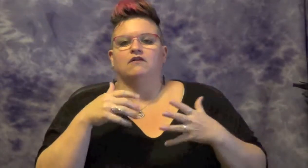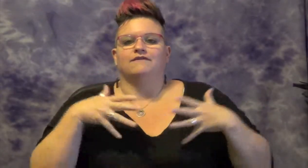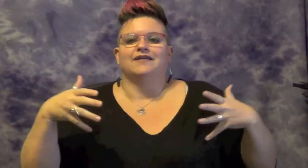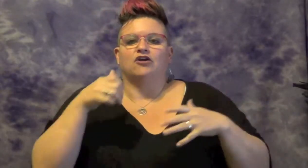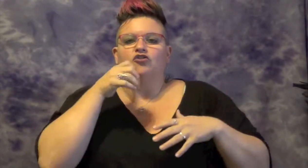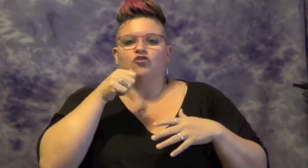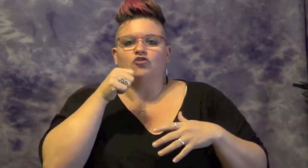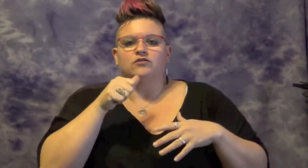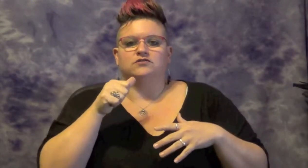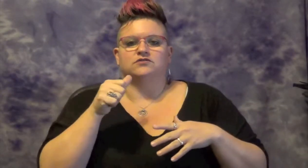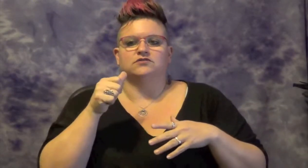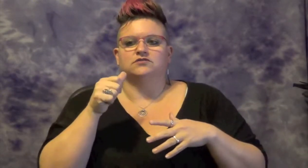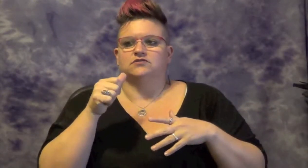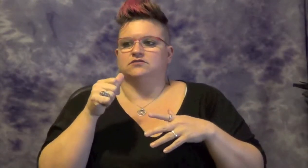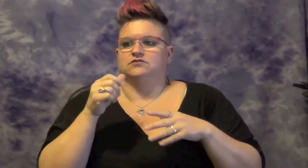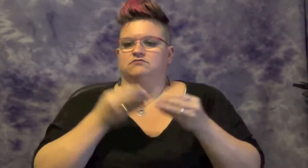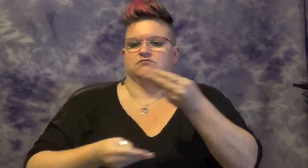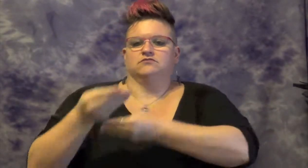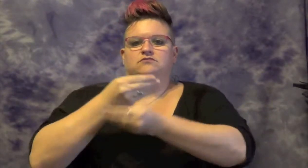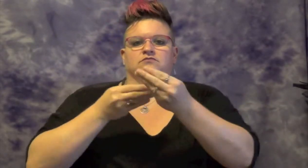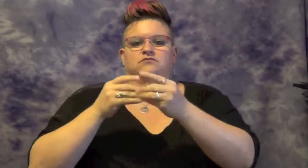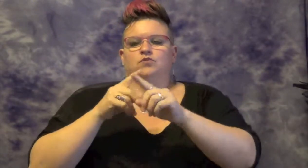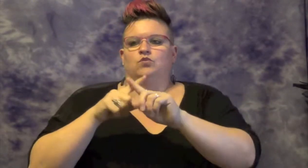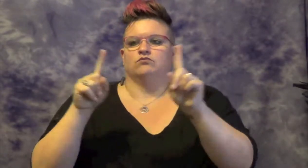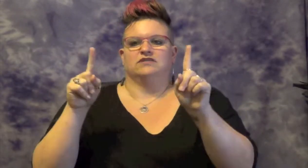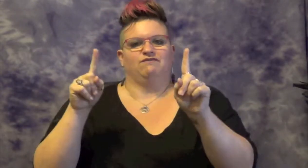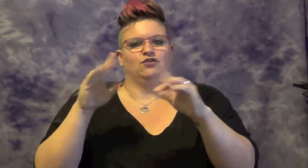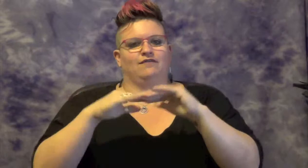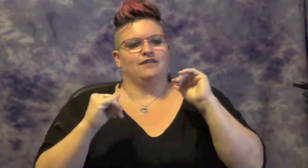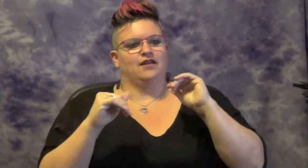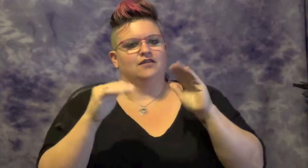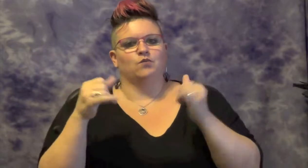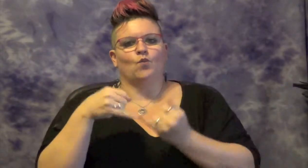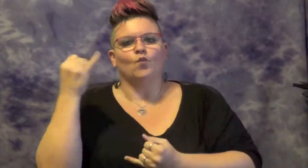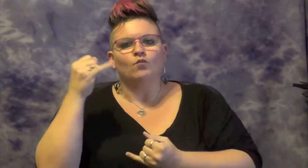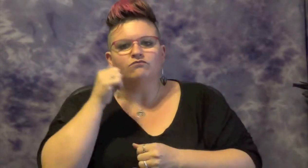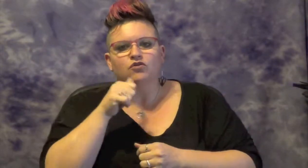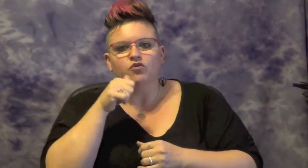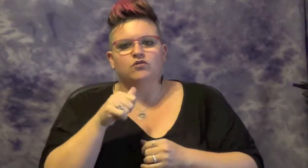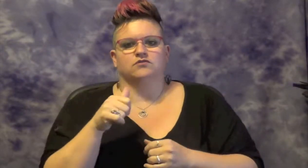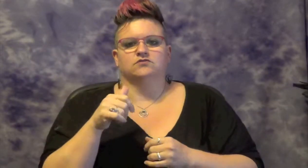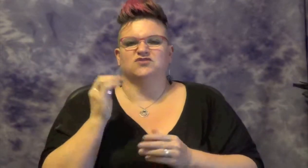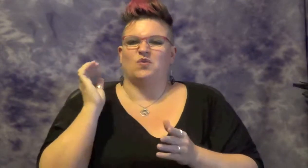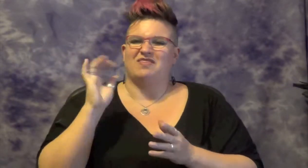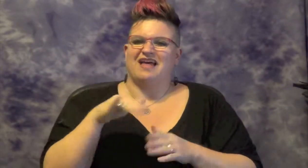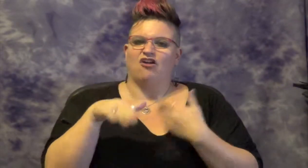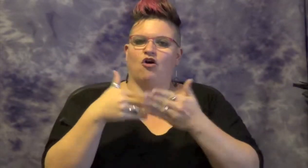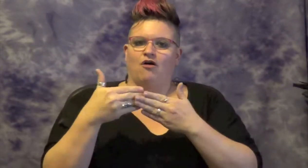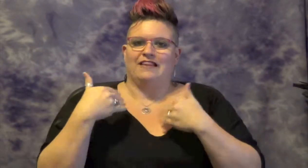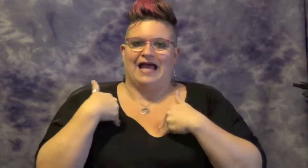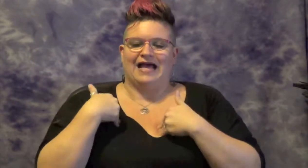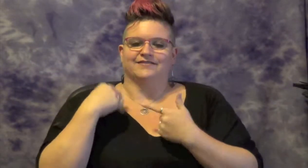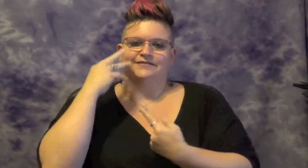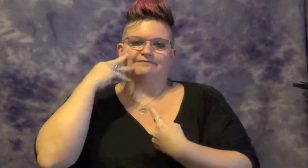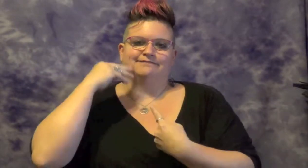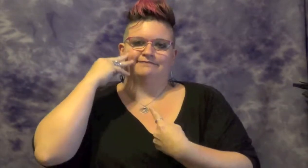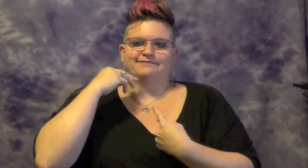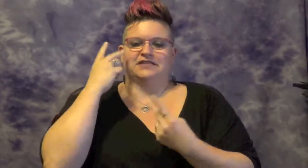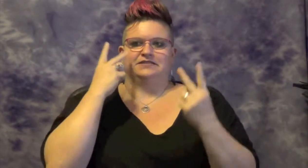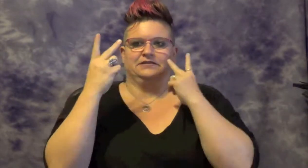The other things like being a heavyset girl versus being a thin girl. We have similar situations,